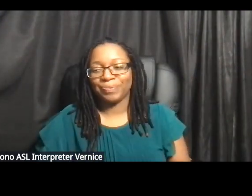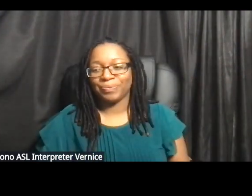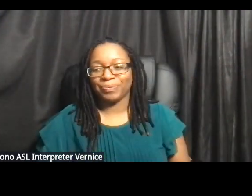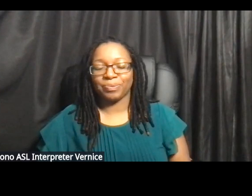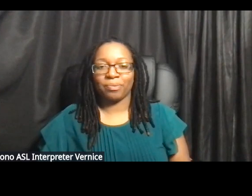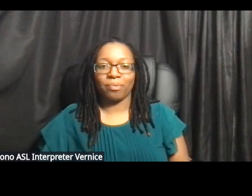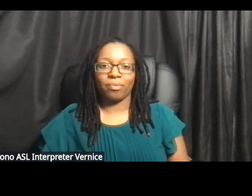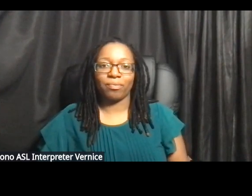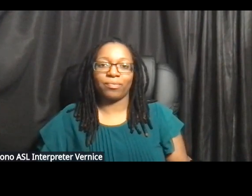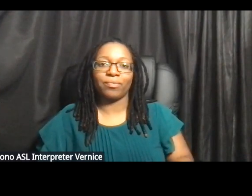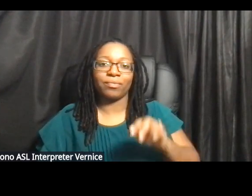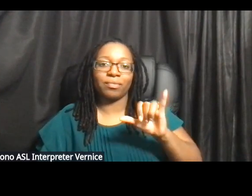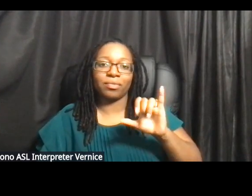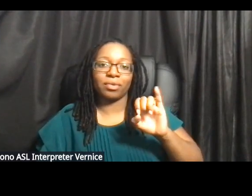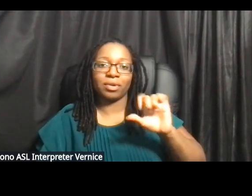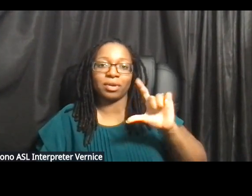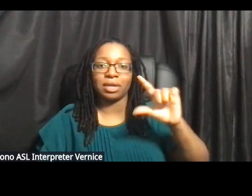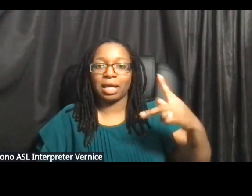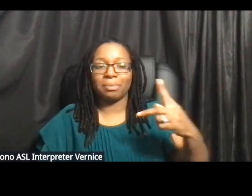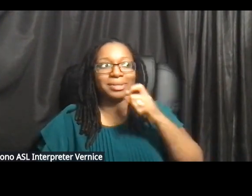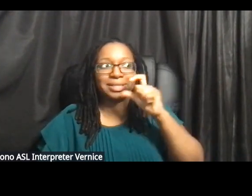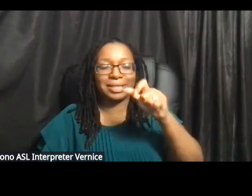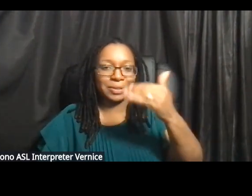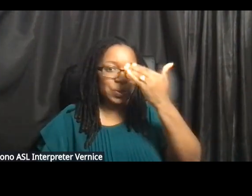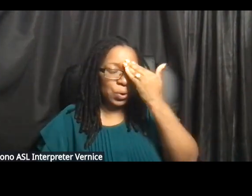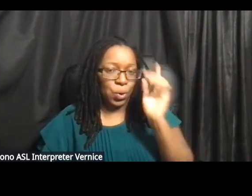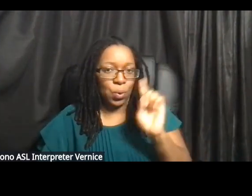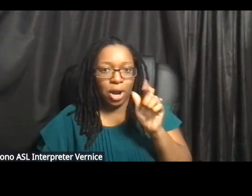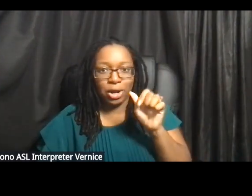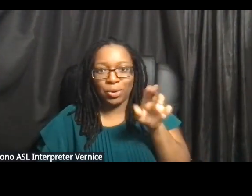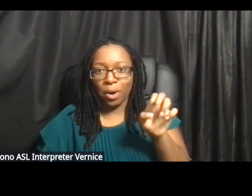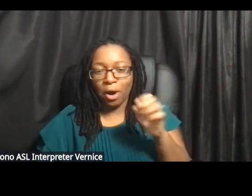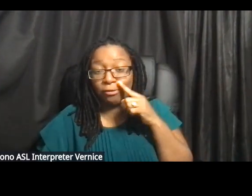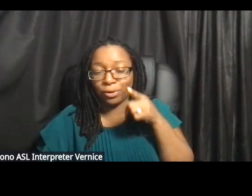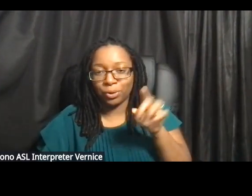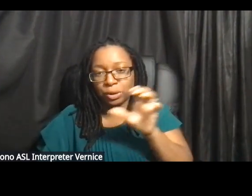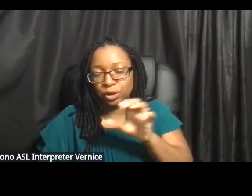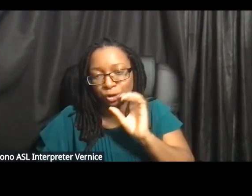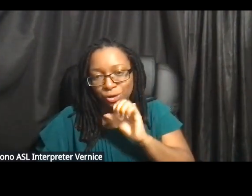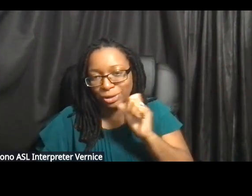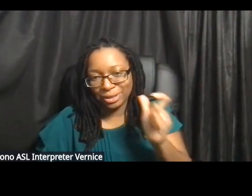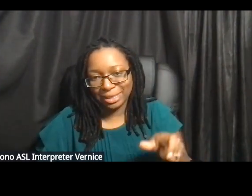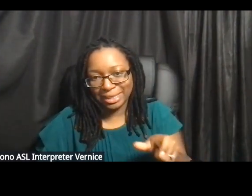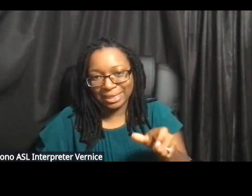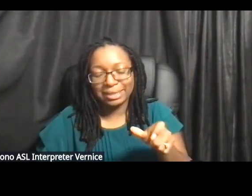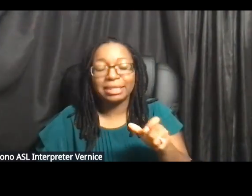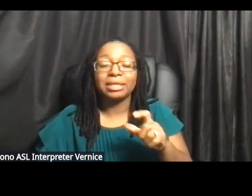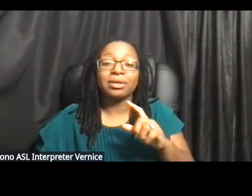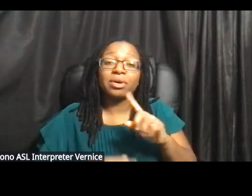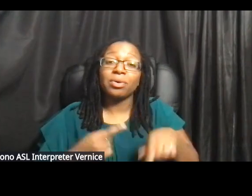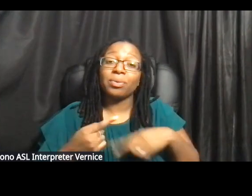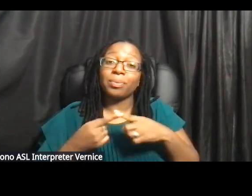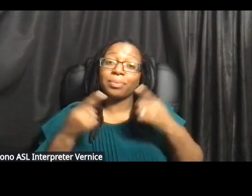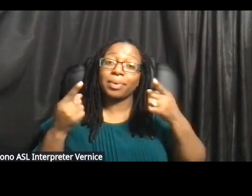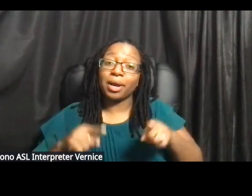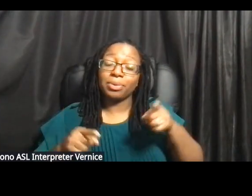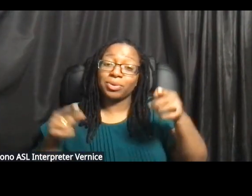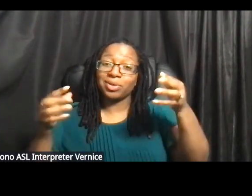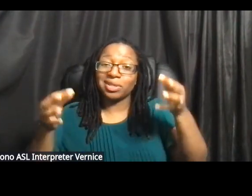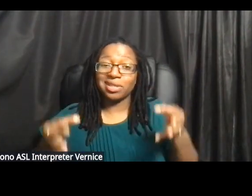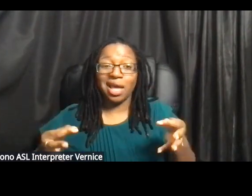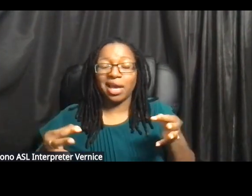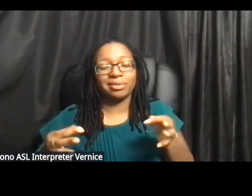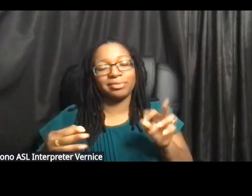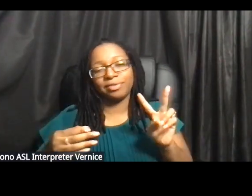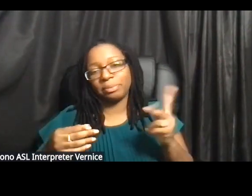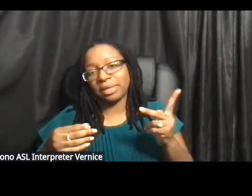Yelp doesn't need to know where you are in order for you to search stuff on it. So when that happens, you just have to decide whether to turn off your VPN